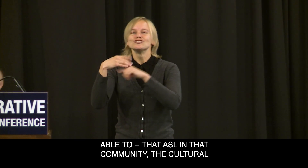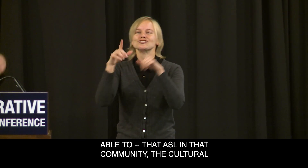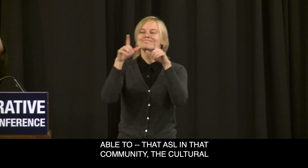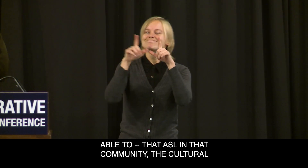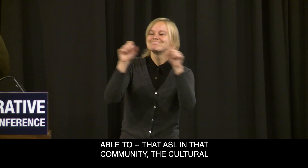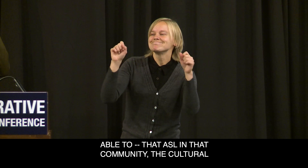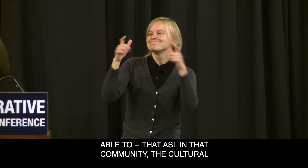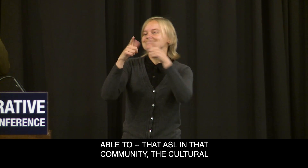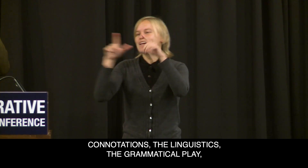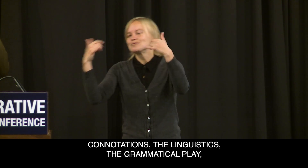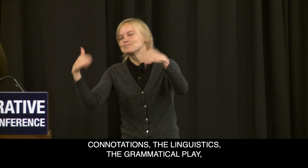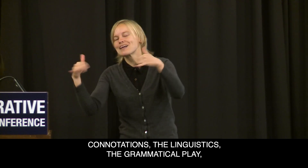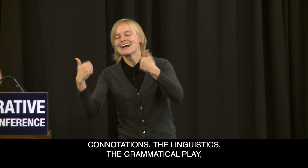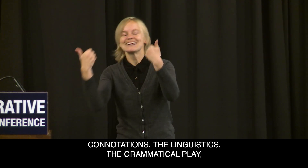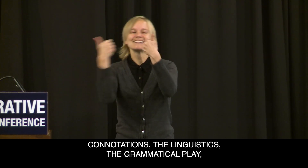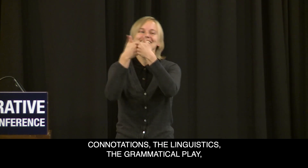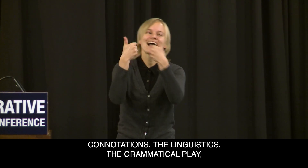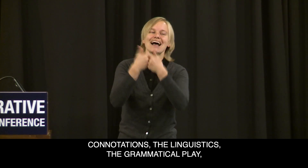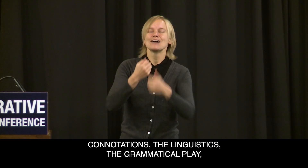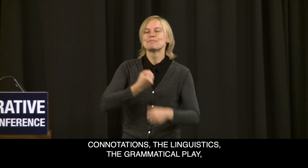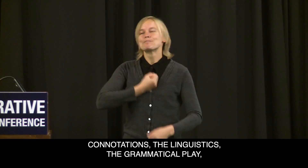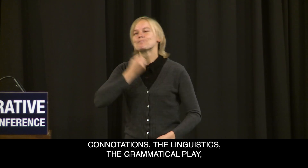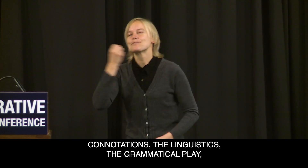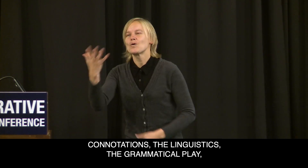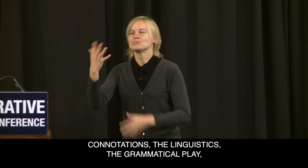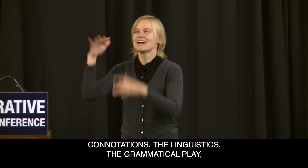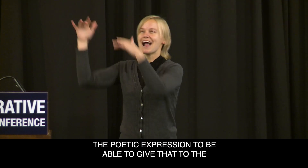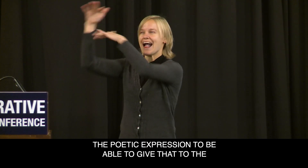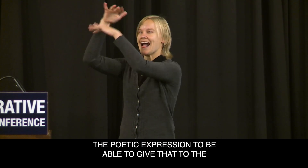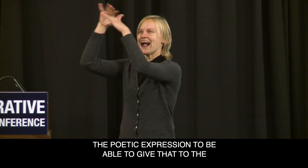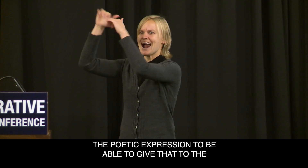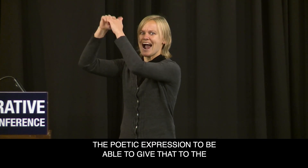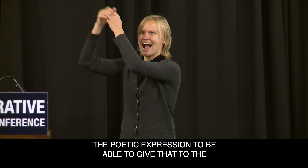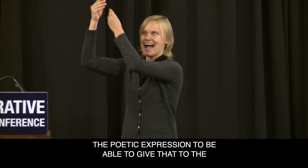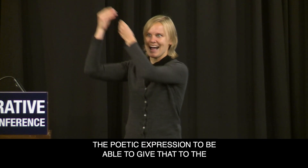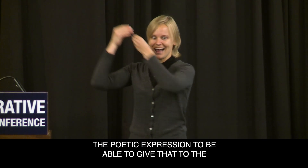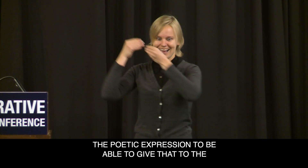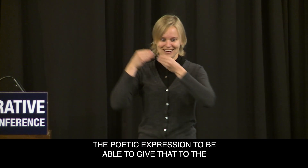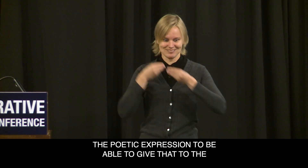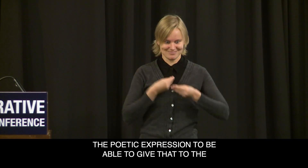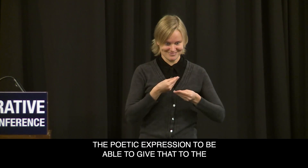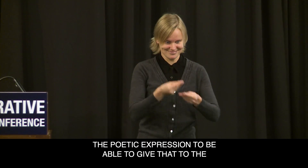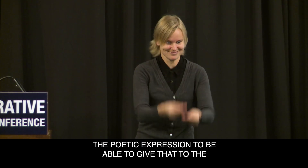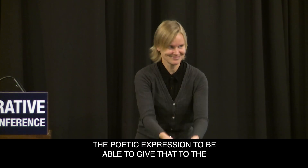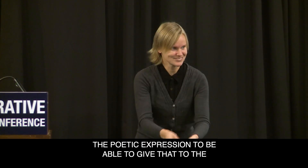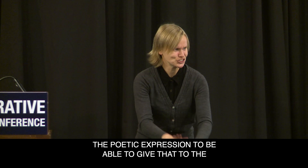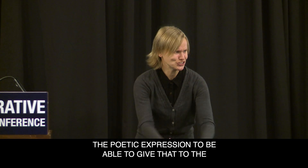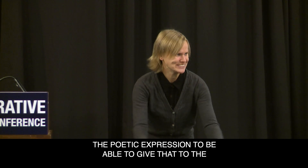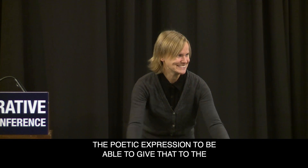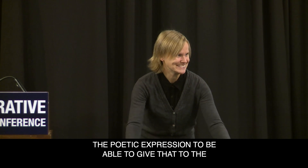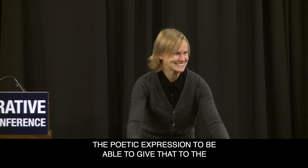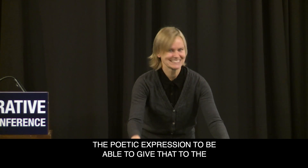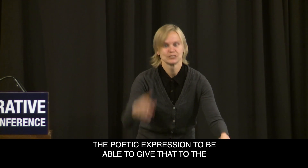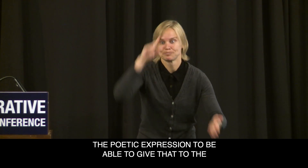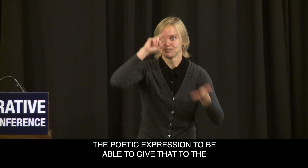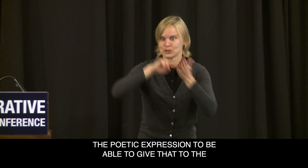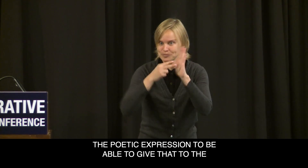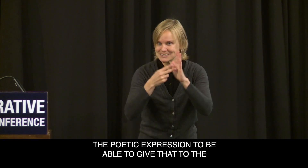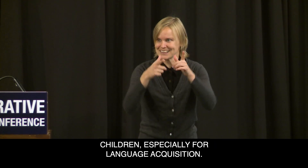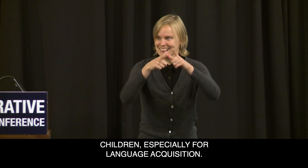the cultural connotations, the linguistics, the grammatical play, the poetic expression, to be able to give that to the